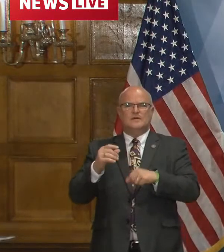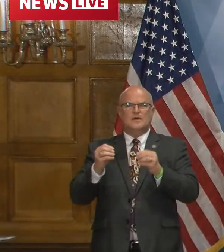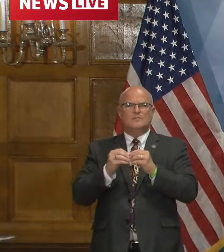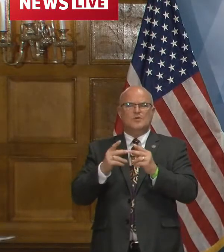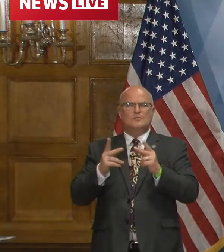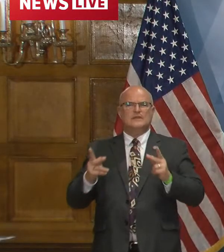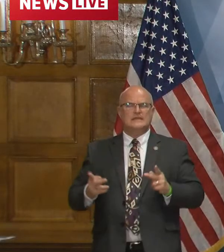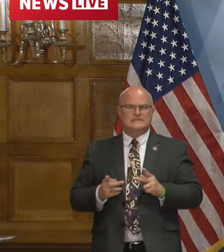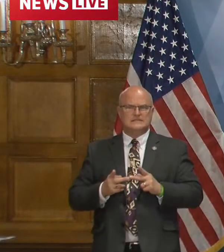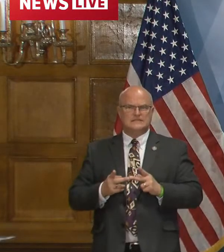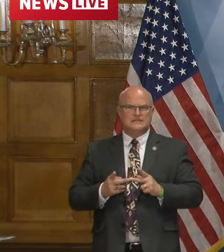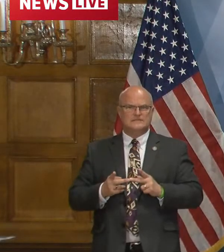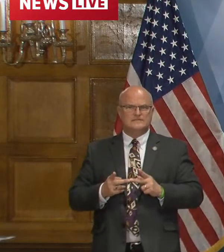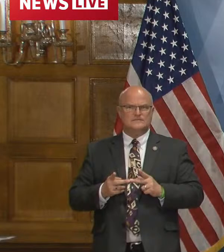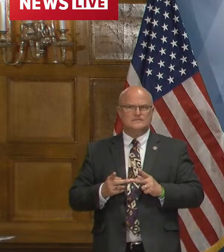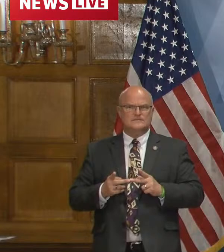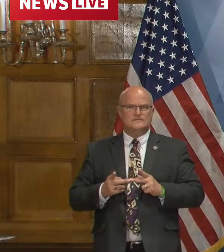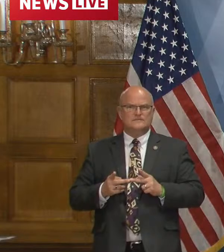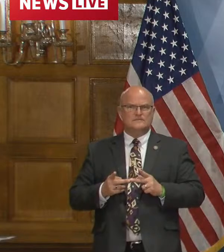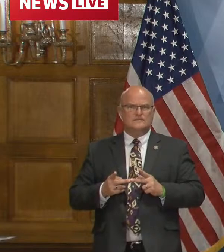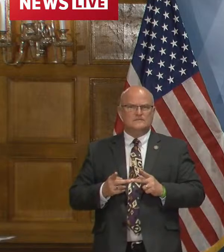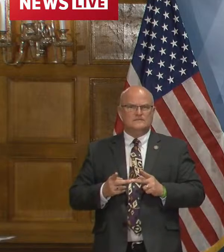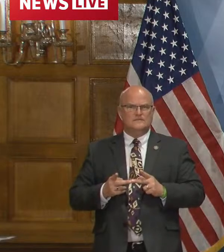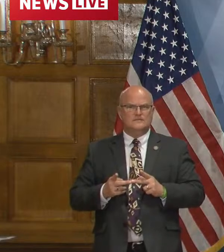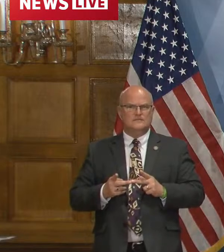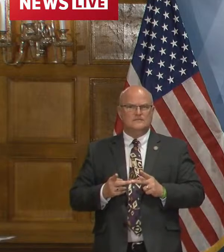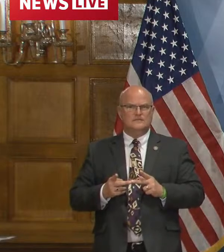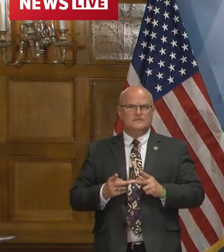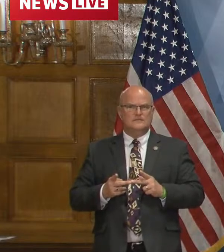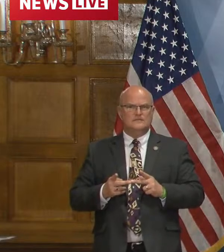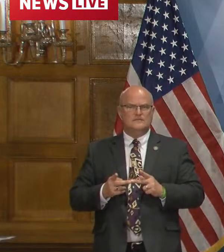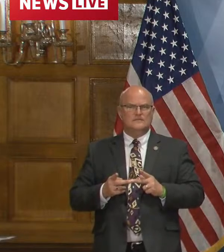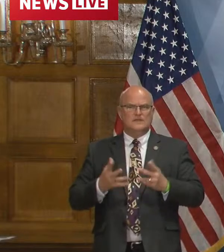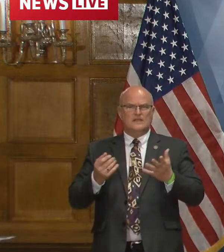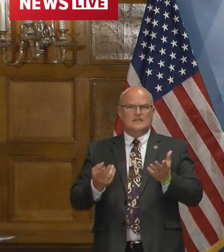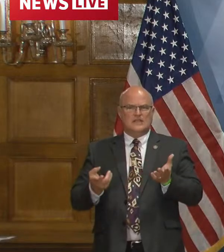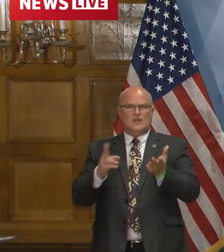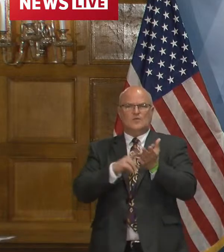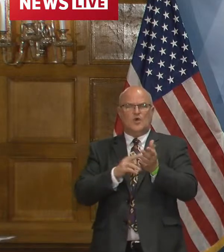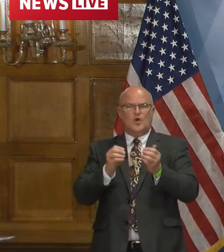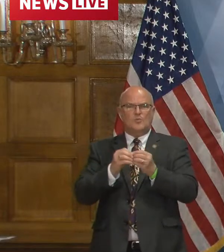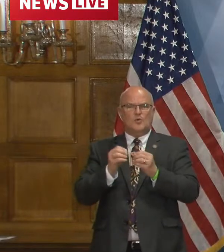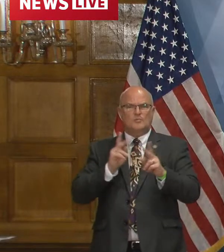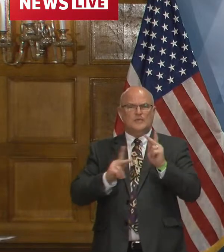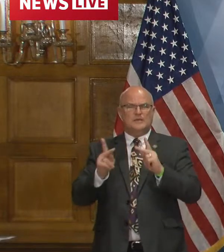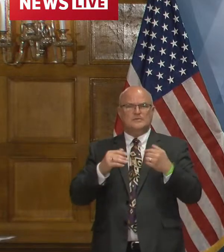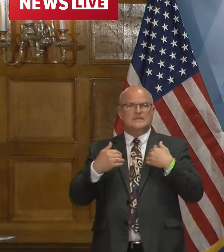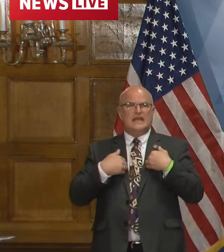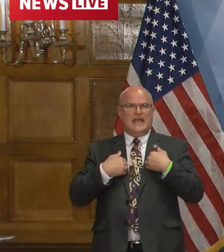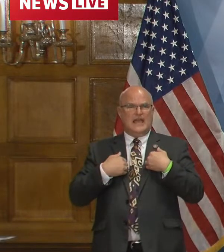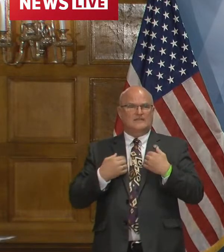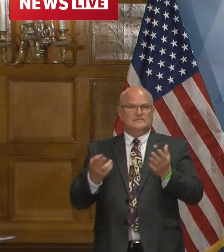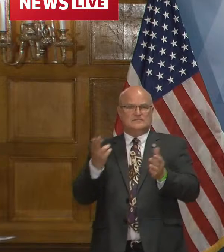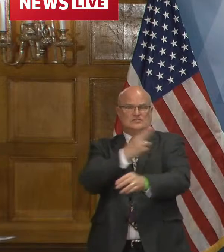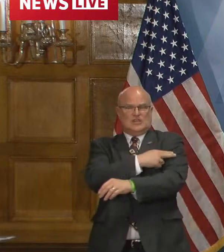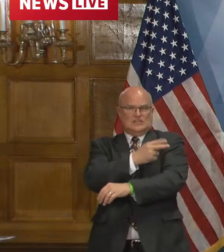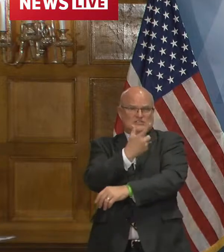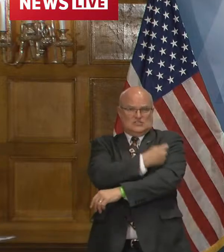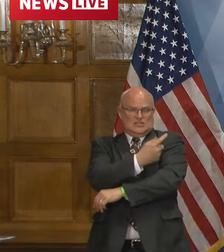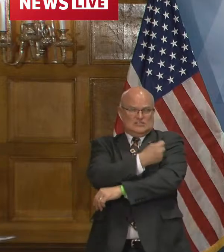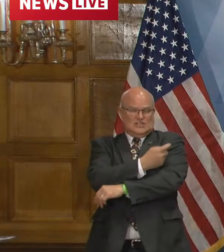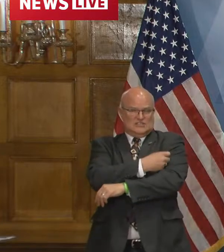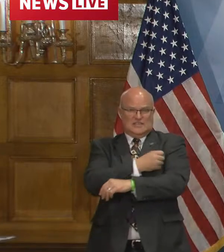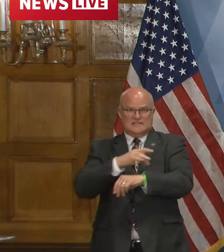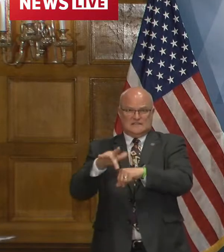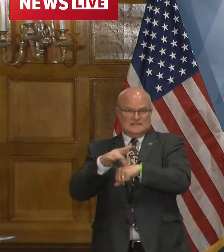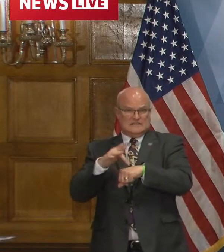places. So in order to do that, do you need to just enroll more providers, or how are you going to, accomplish that, making